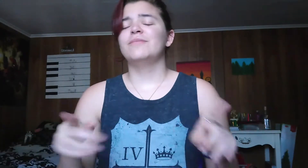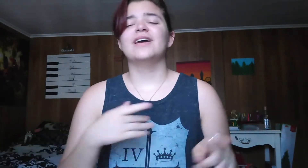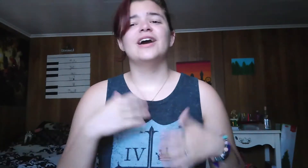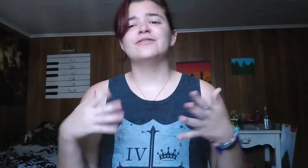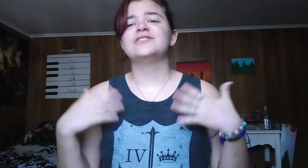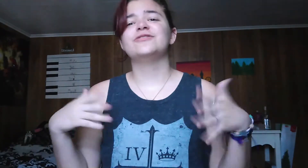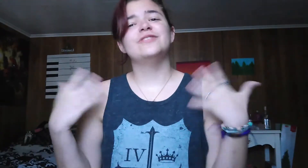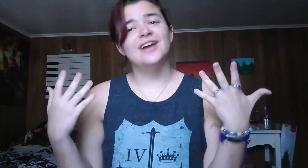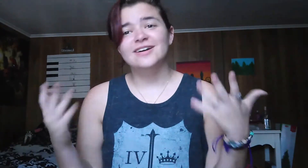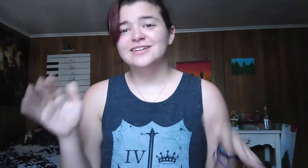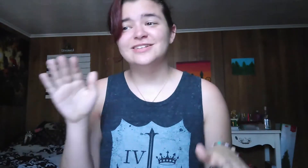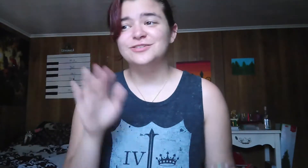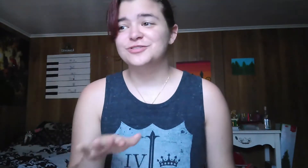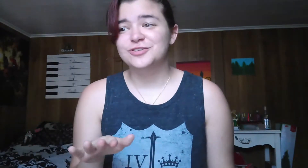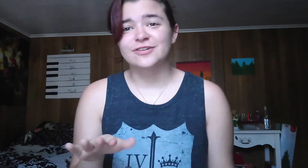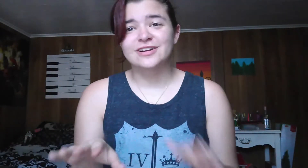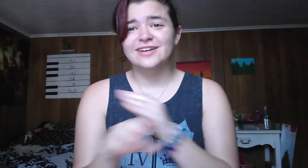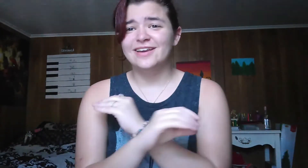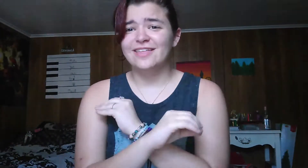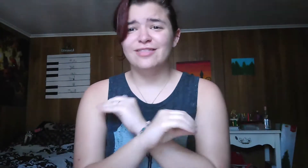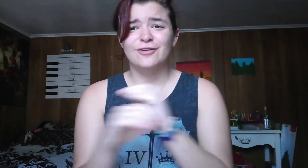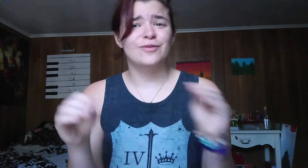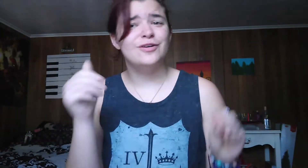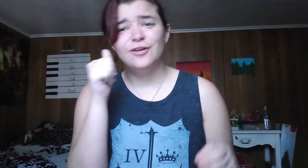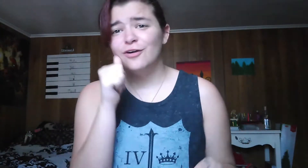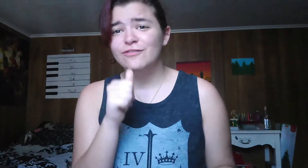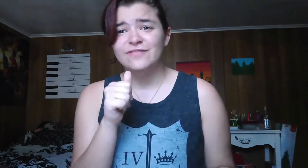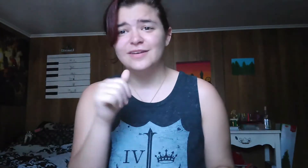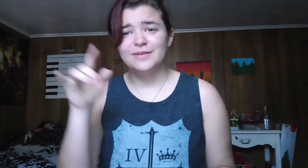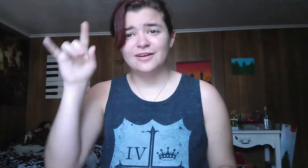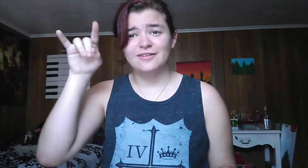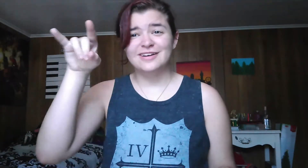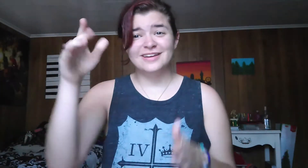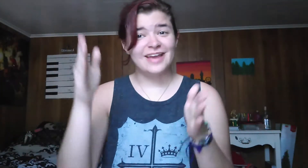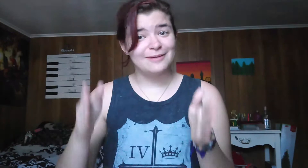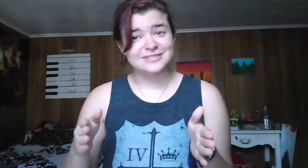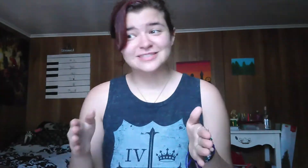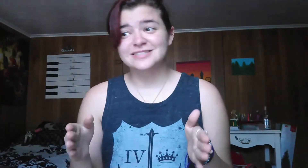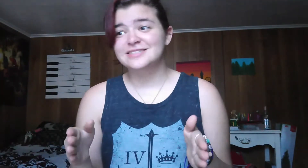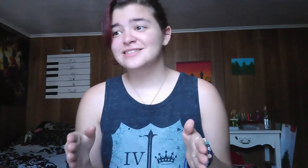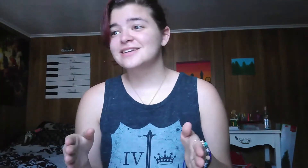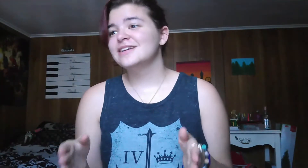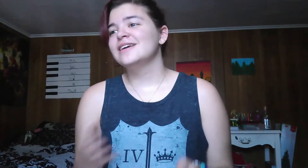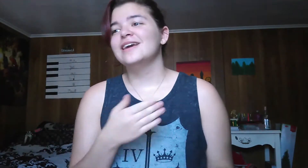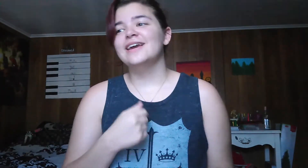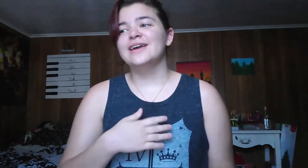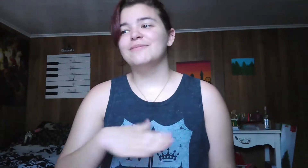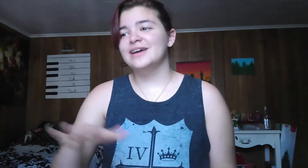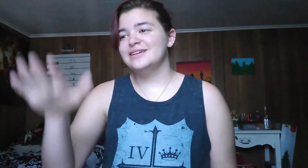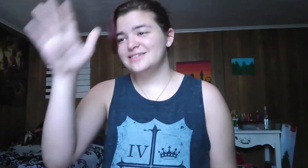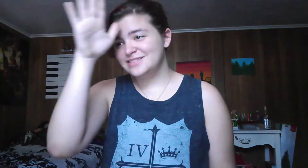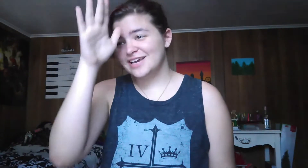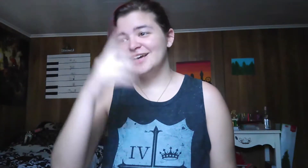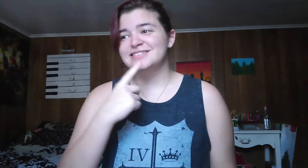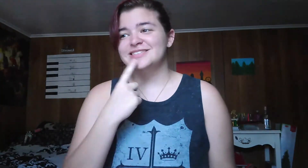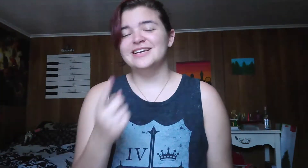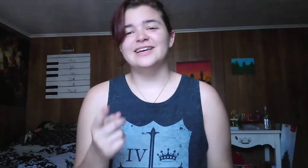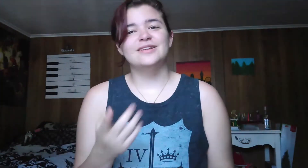But I was too young and too short, and there were no female captains. And my dad said,